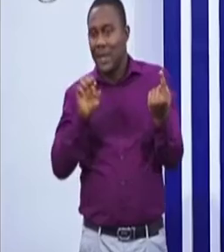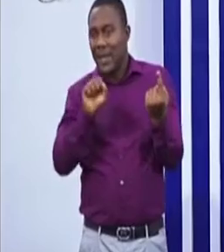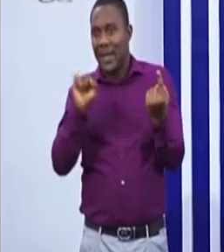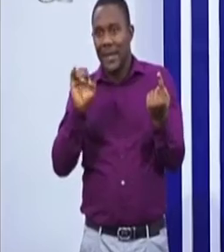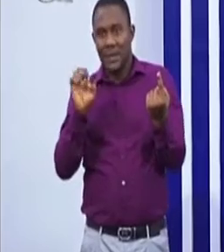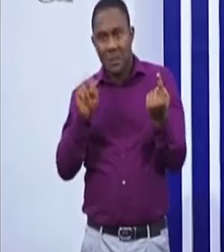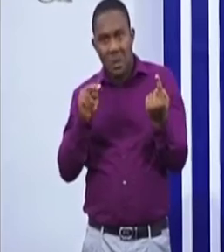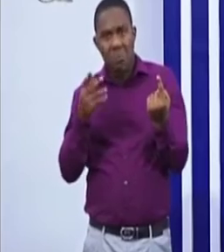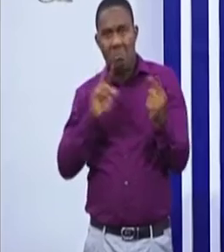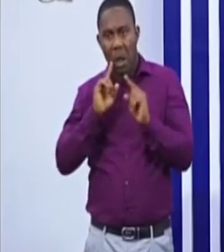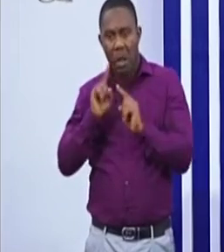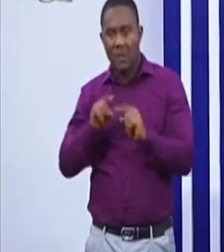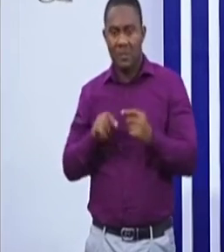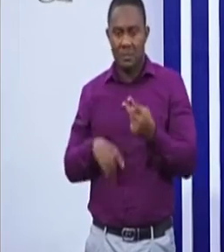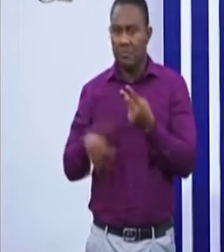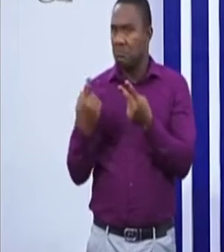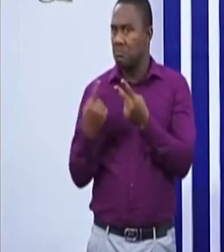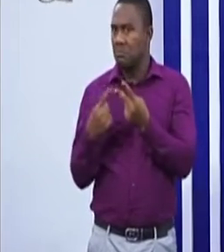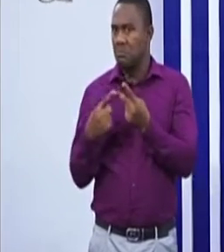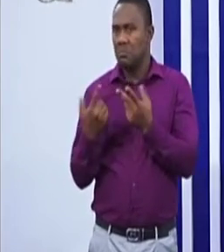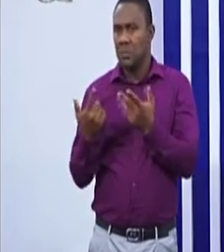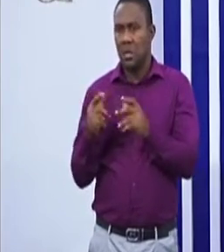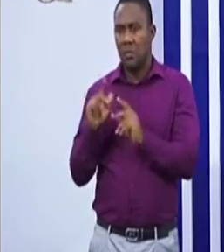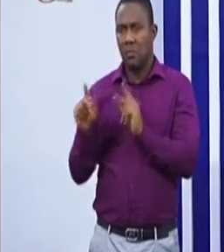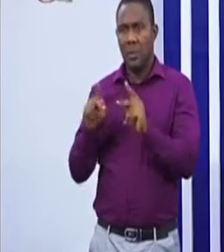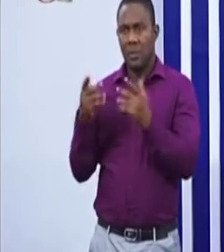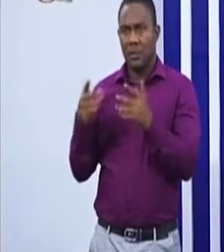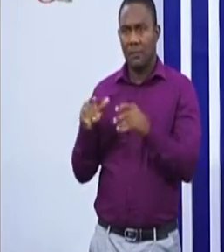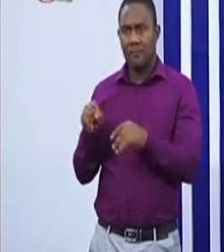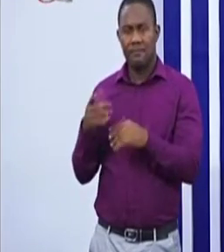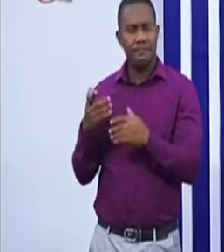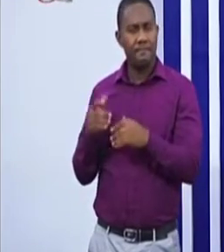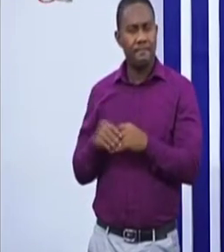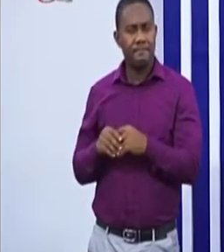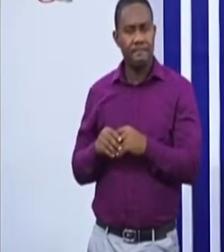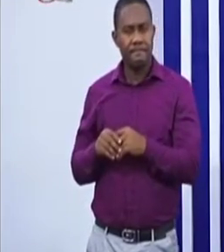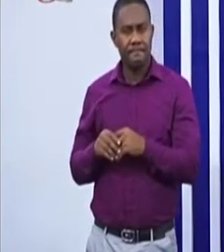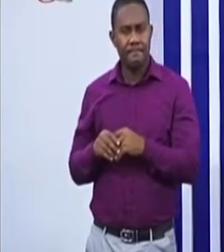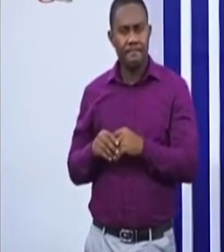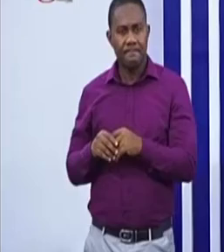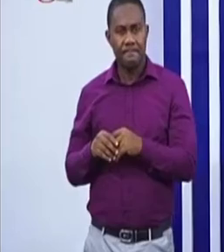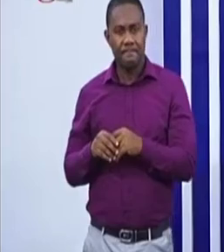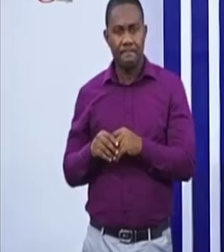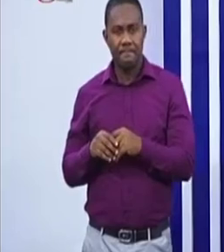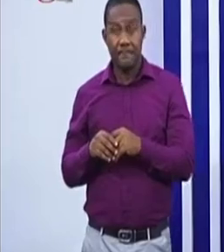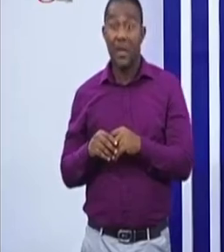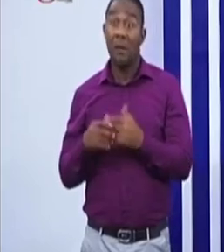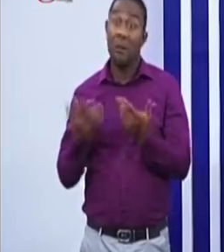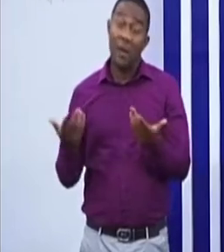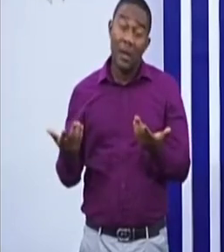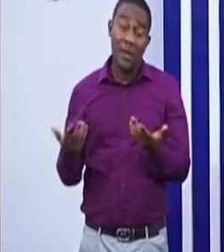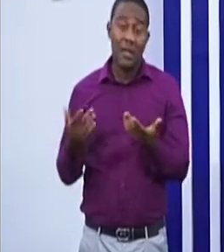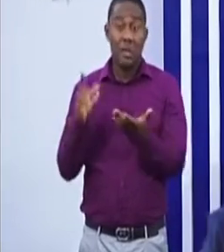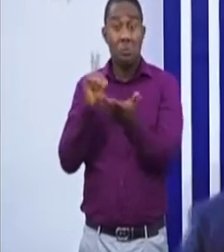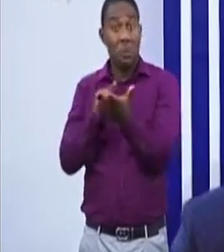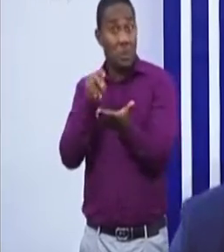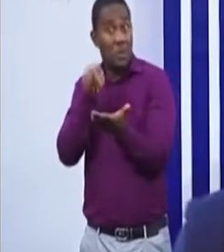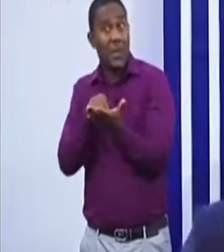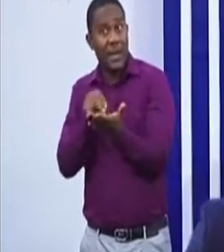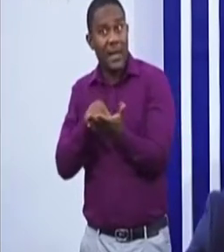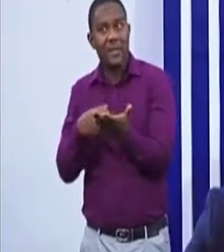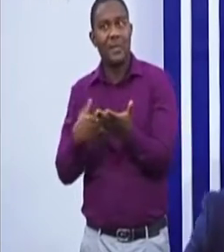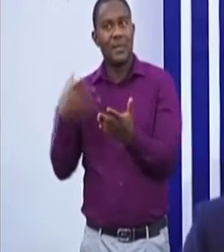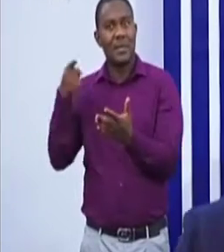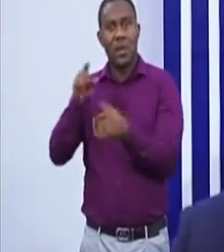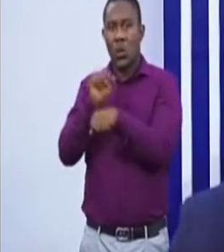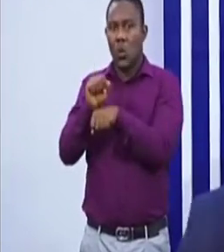then the first responders. I understand that the first responders made up of the clinicians in the hospitals who are taking care of our